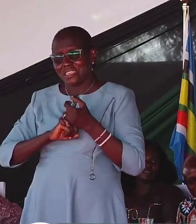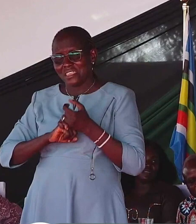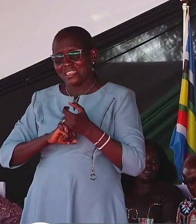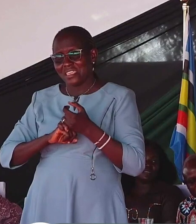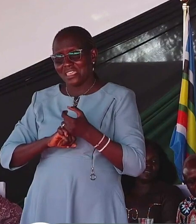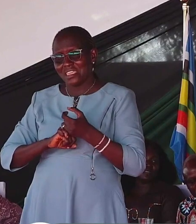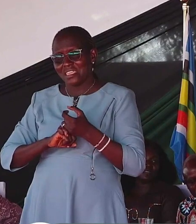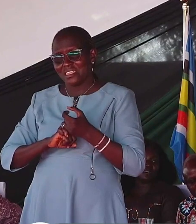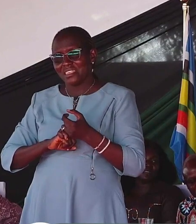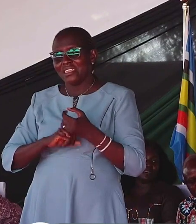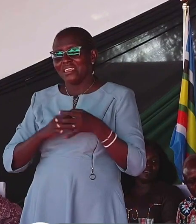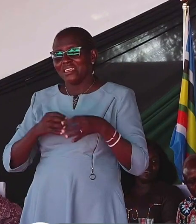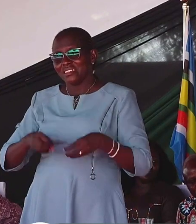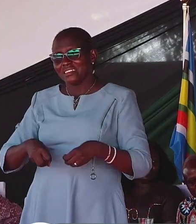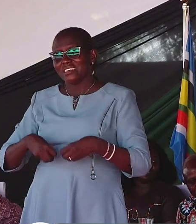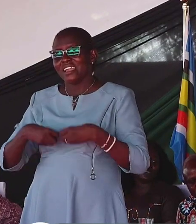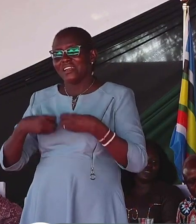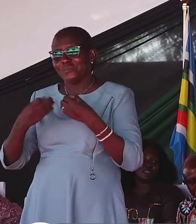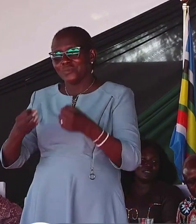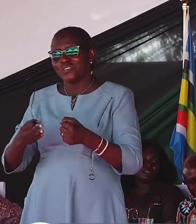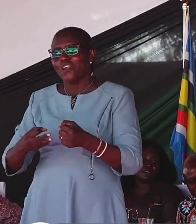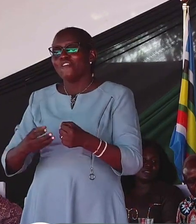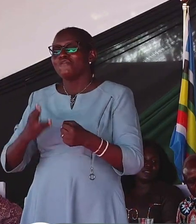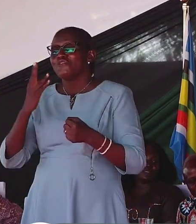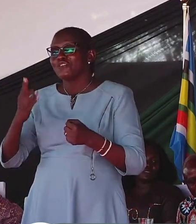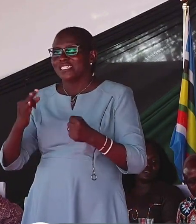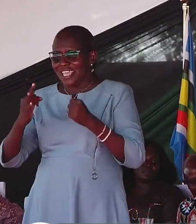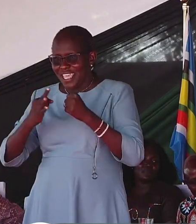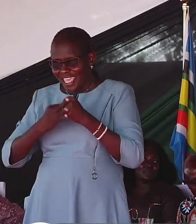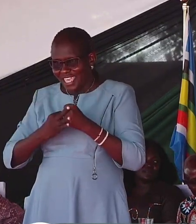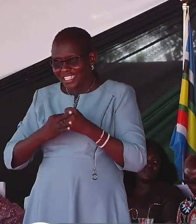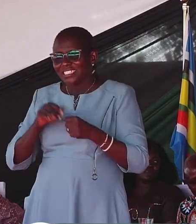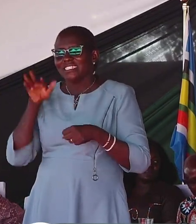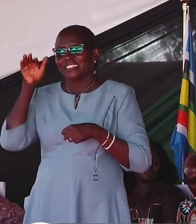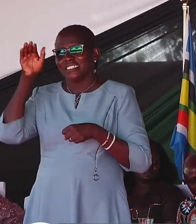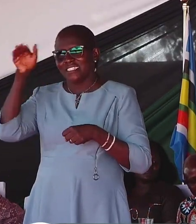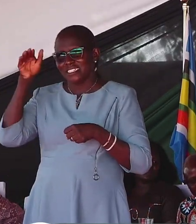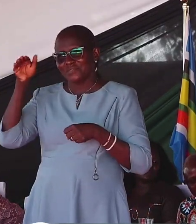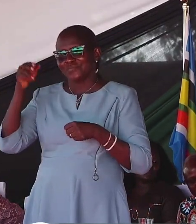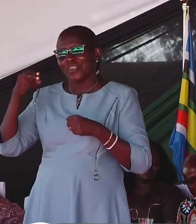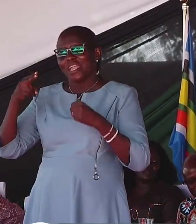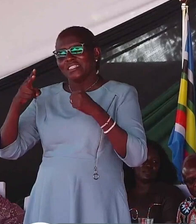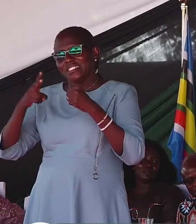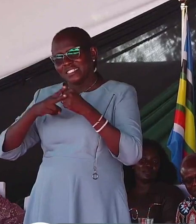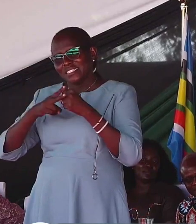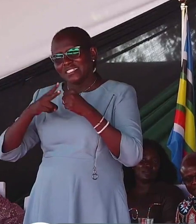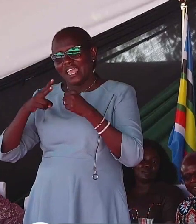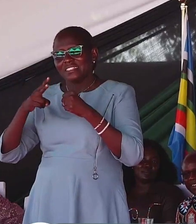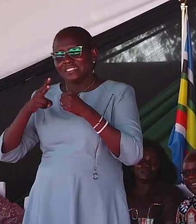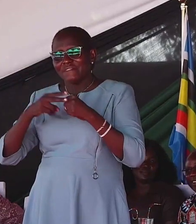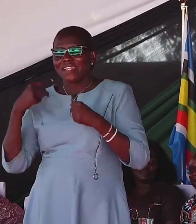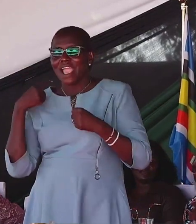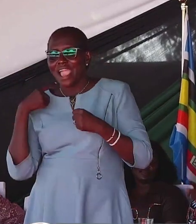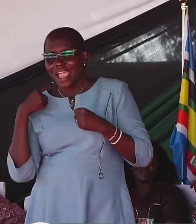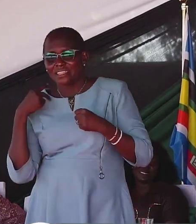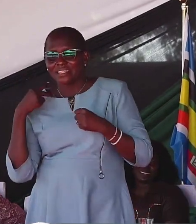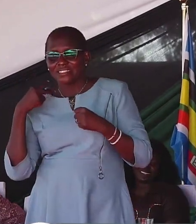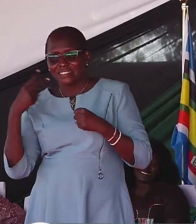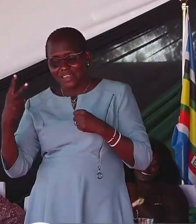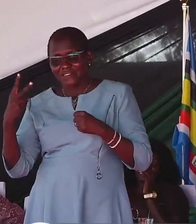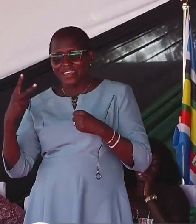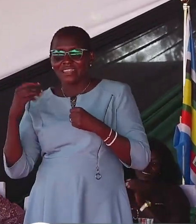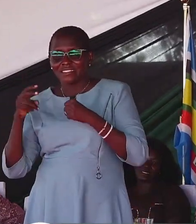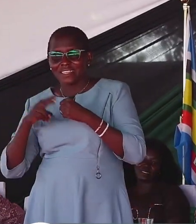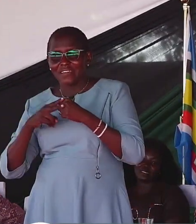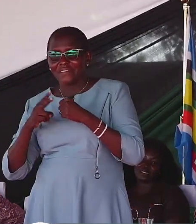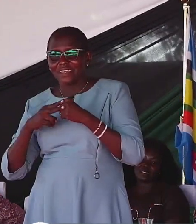gave out 48 camels, 700 goats, 6 cows